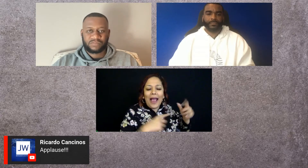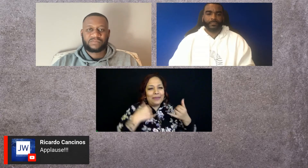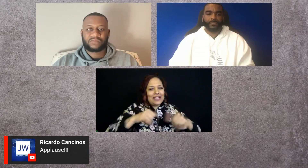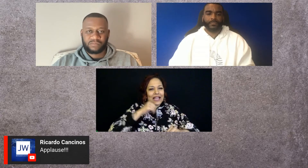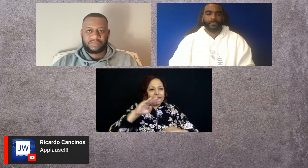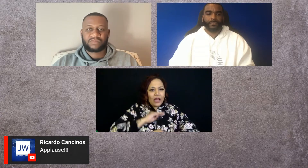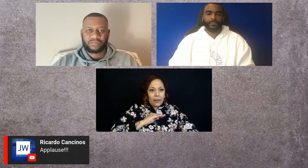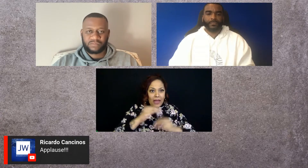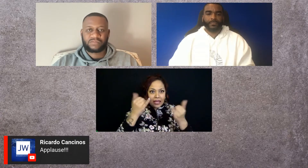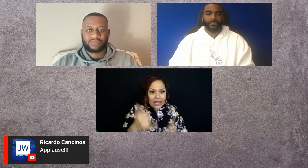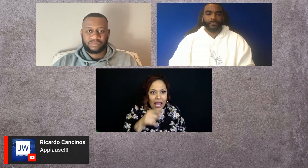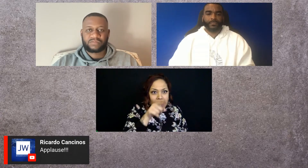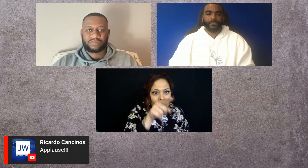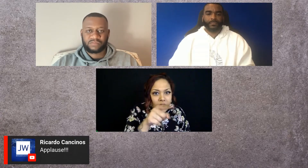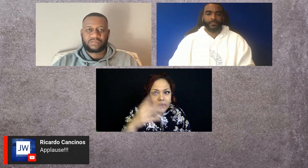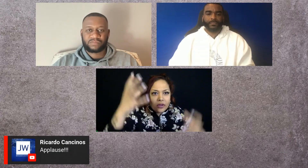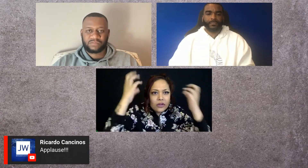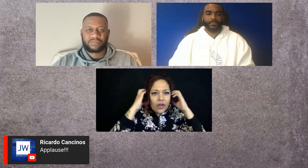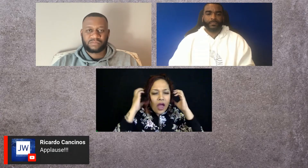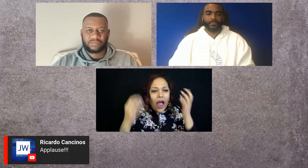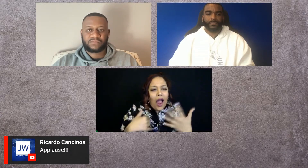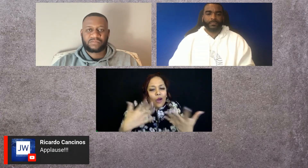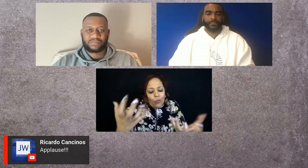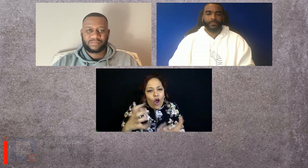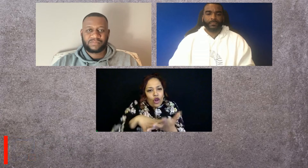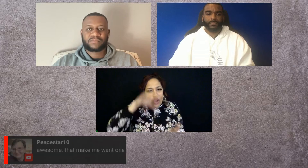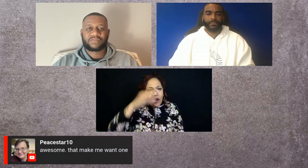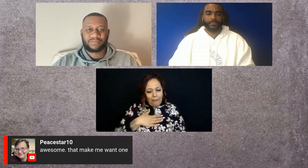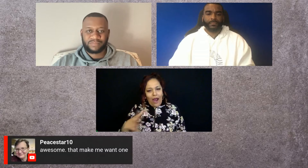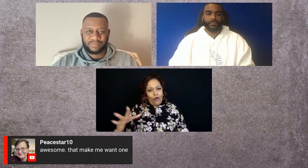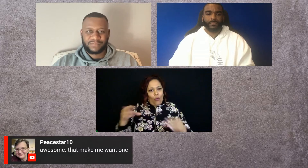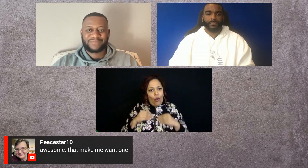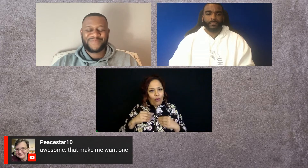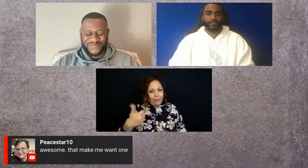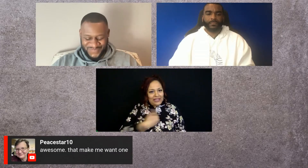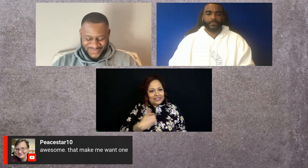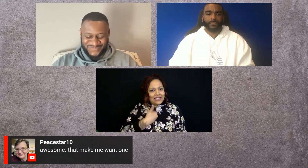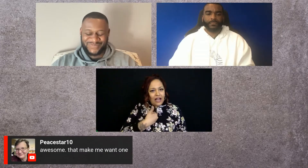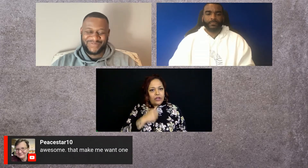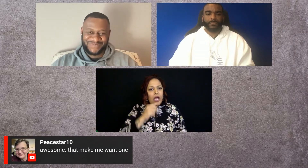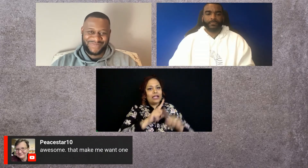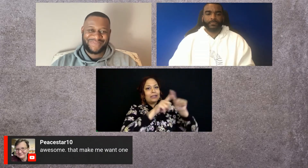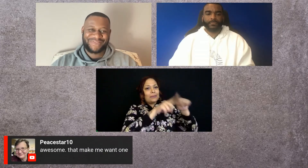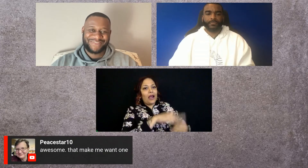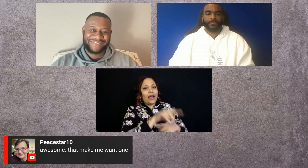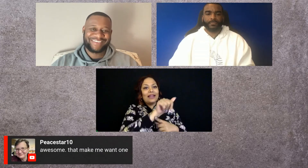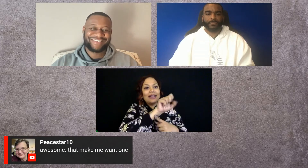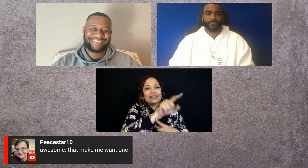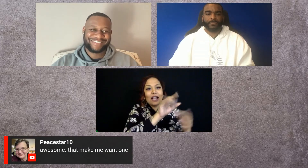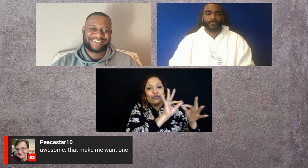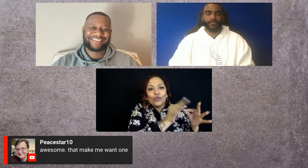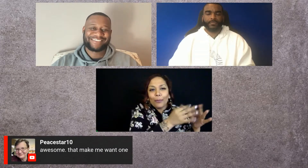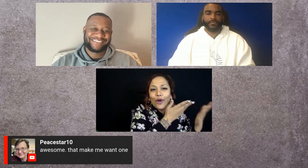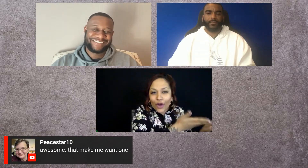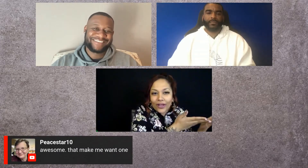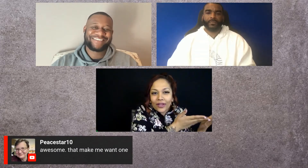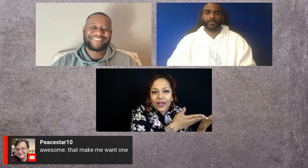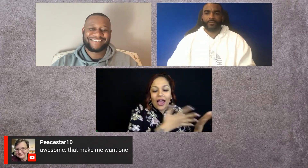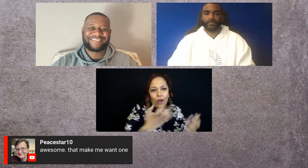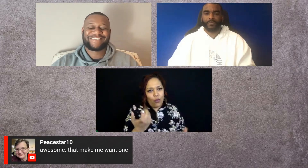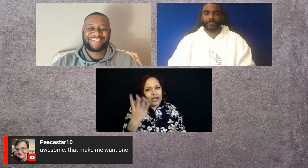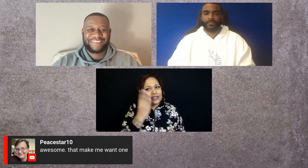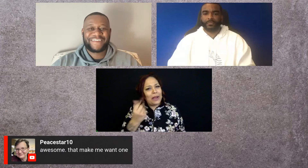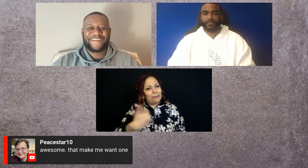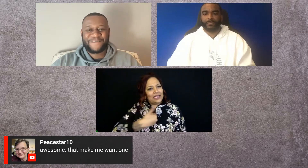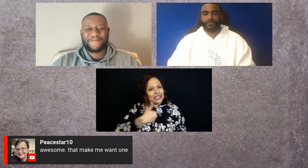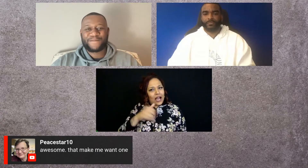me, but I'm still not satisfied. But I'm looking at those headsets, and I want to own that myself, so I don't